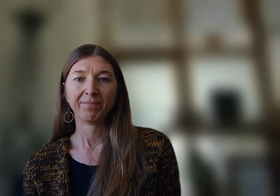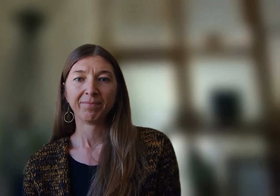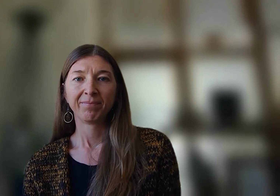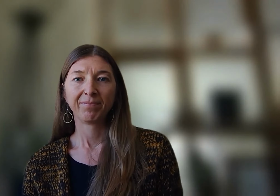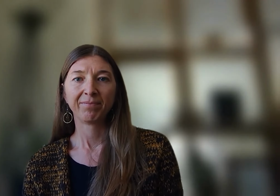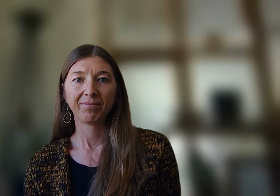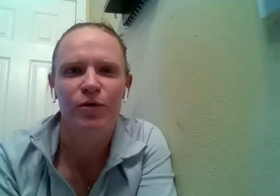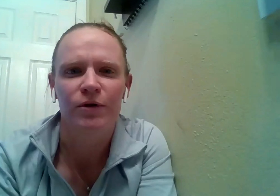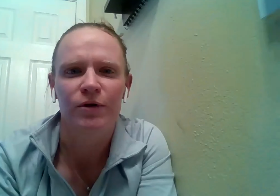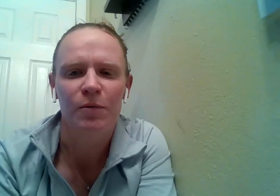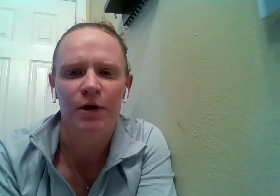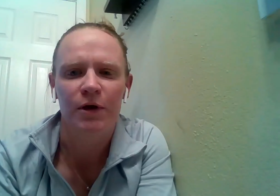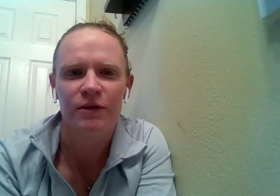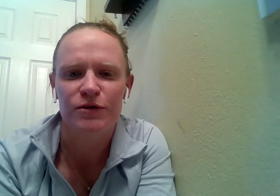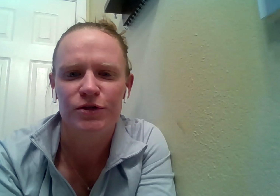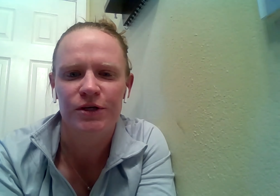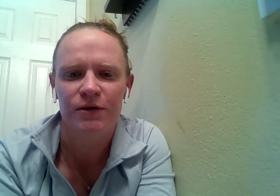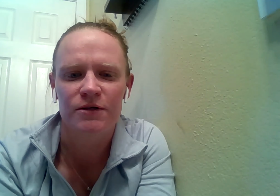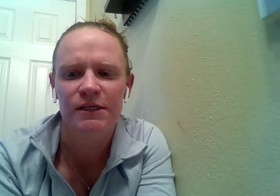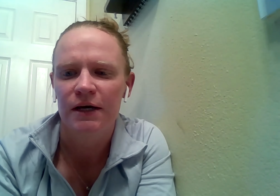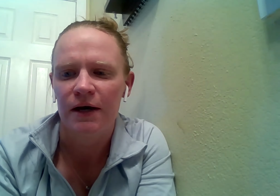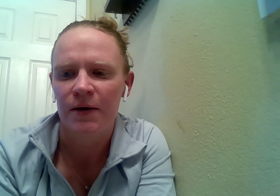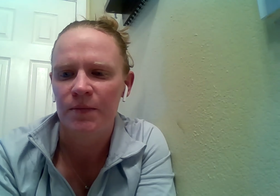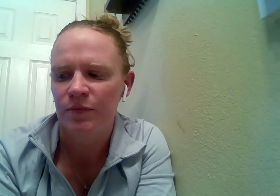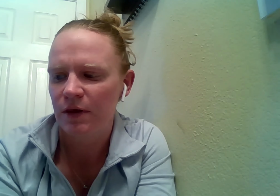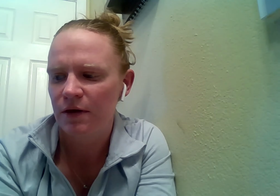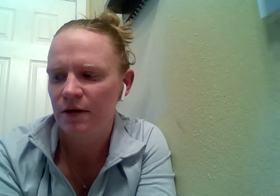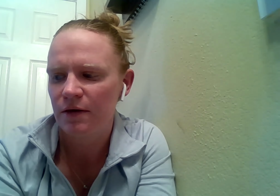Hi, my name is Allison. I work for Boulder County Public Health, A, she, her, hers.